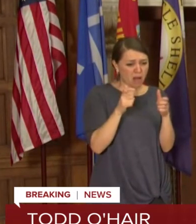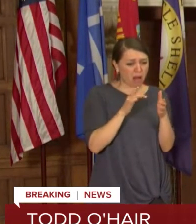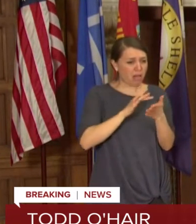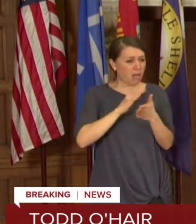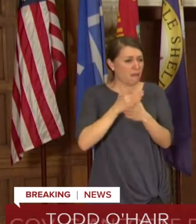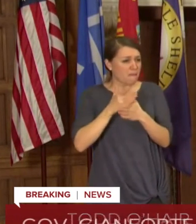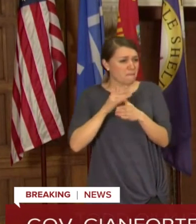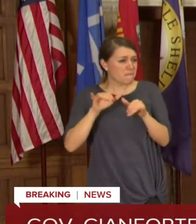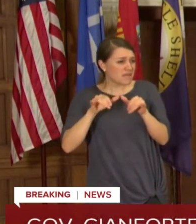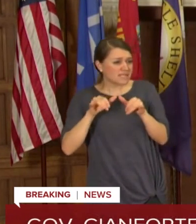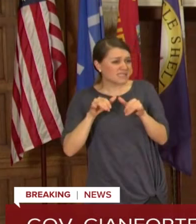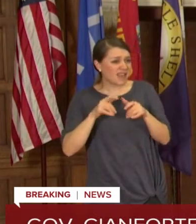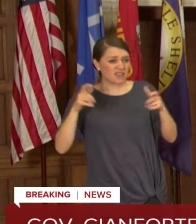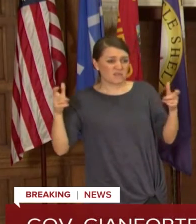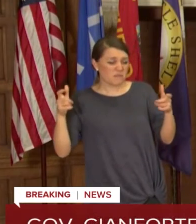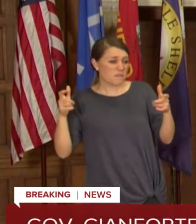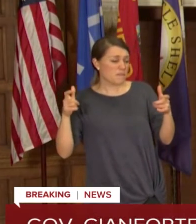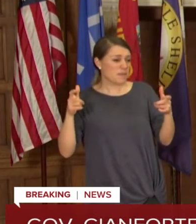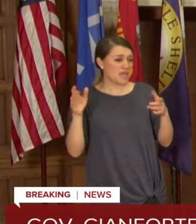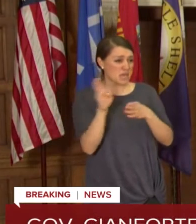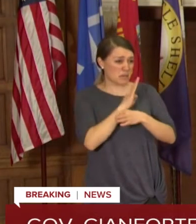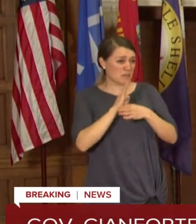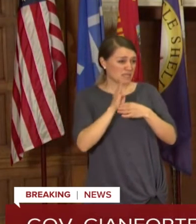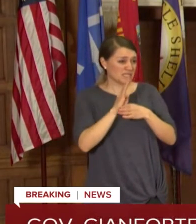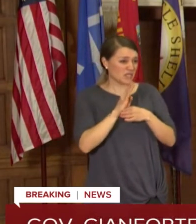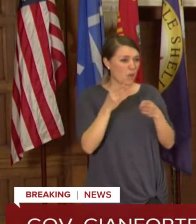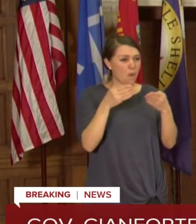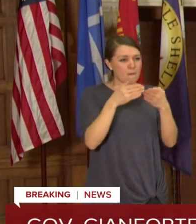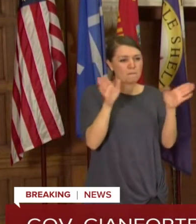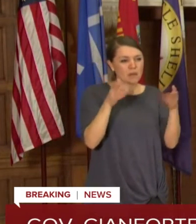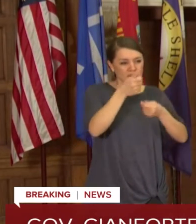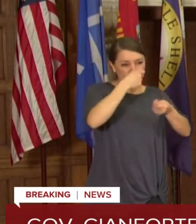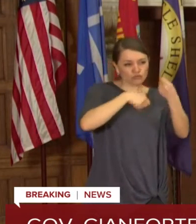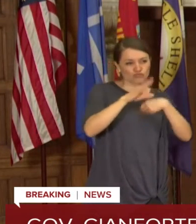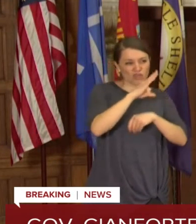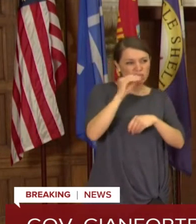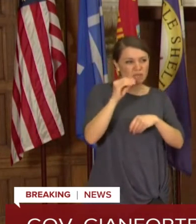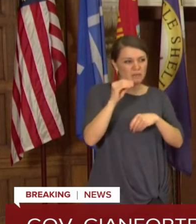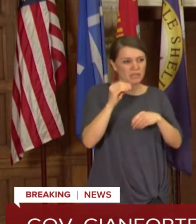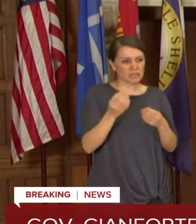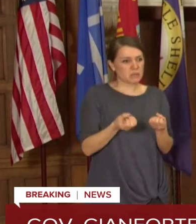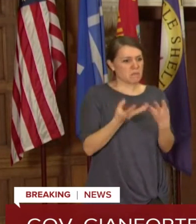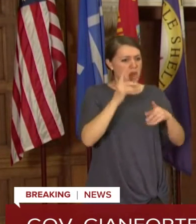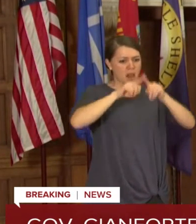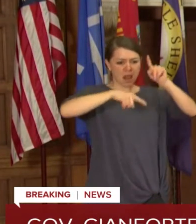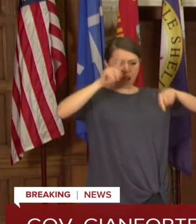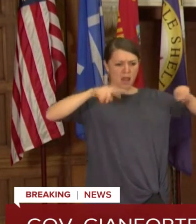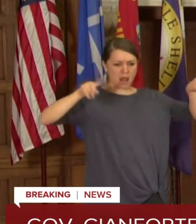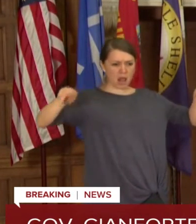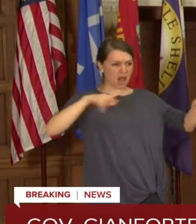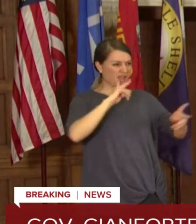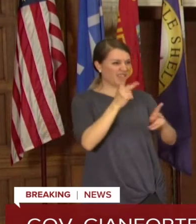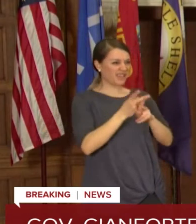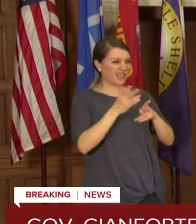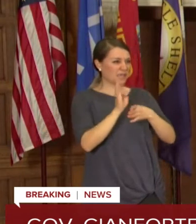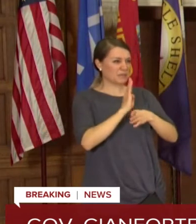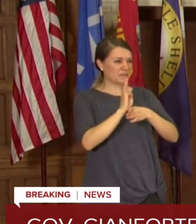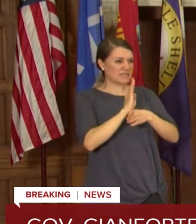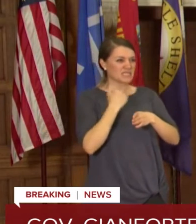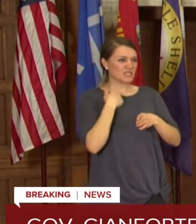and publicly traded companies that do business in Montana. So it's a diverse set of businesses that we